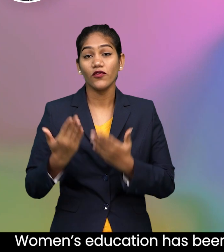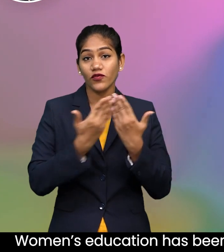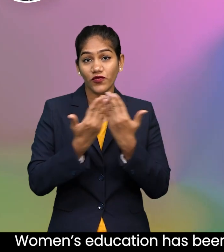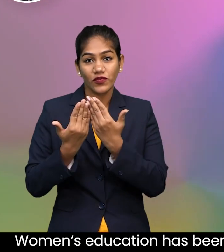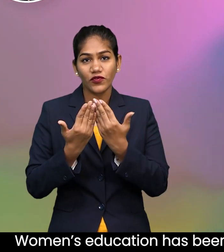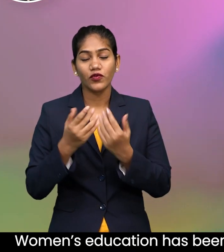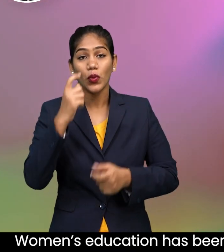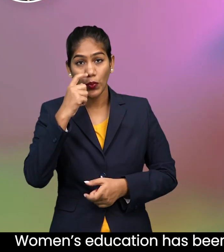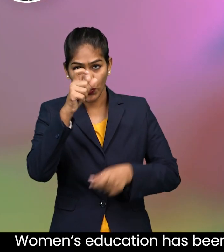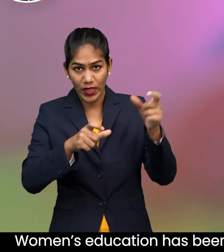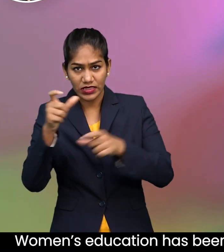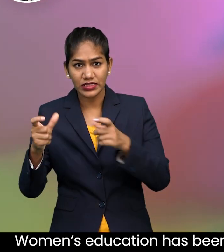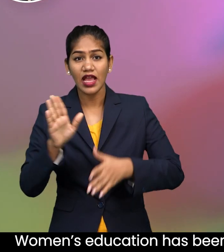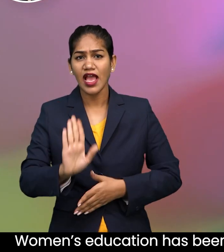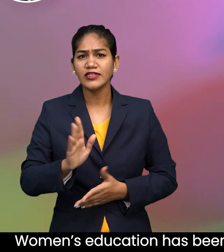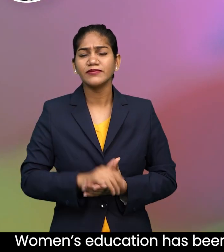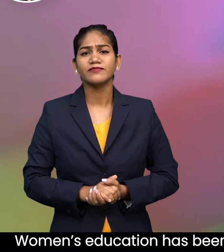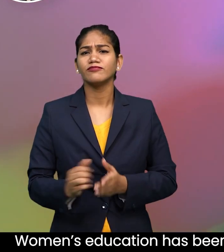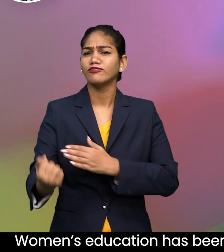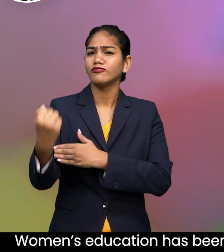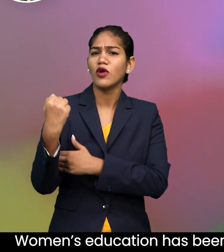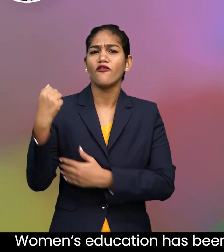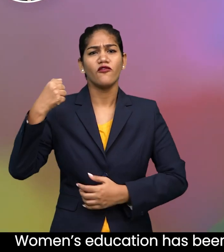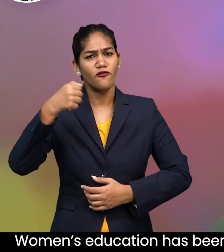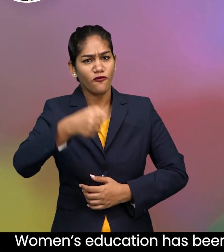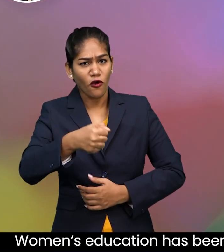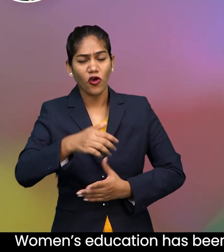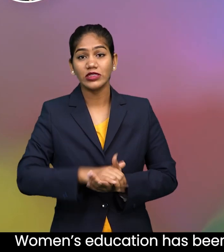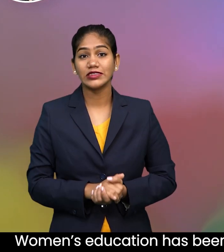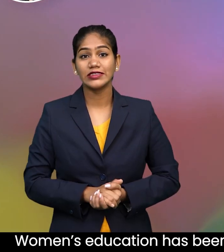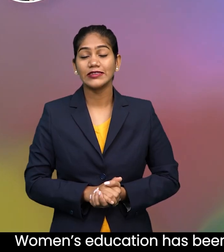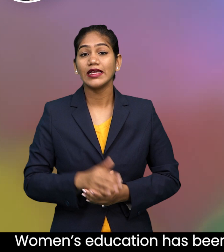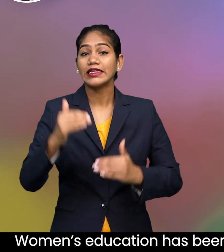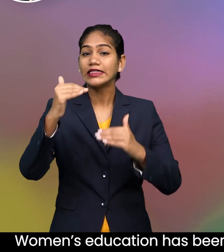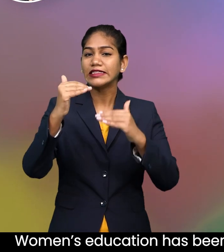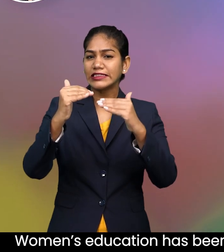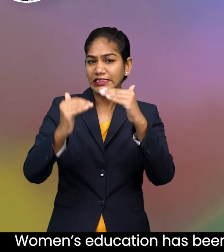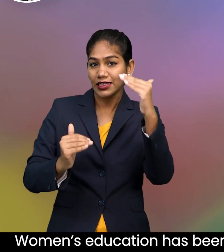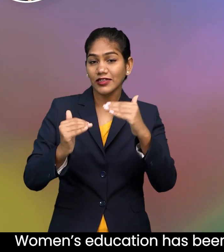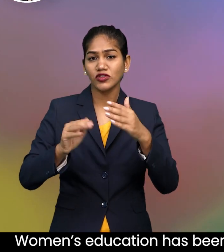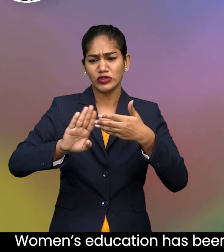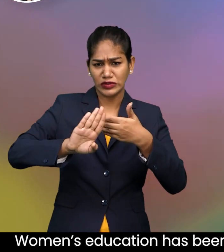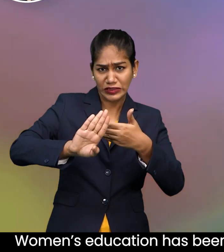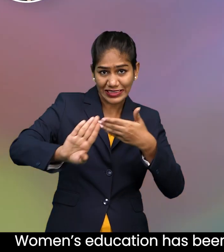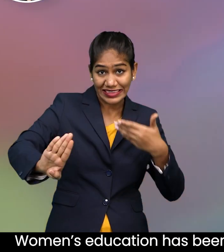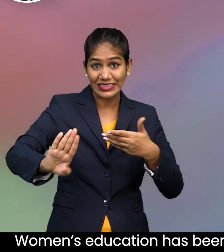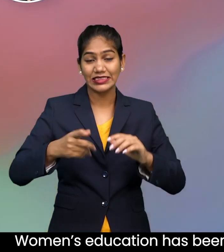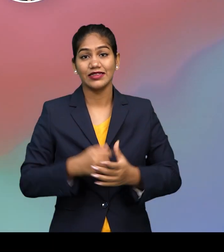Women's education has been a powerful force in reducing discrimination